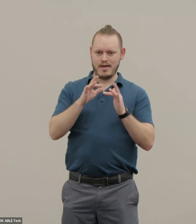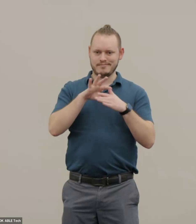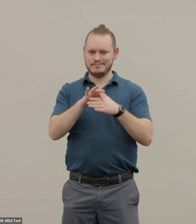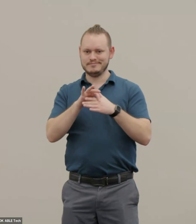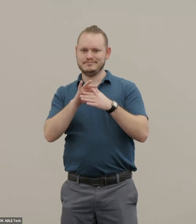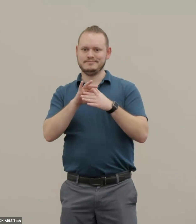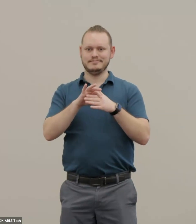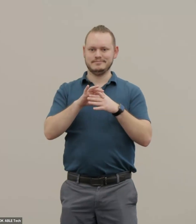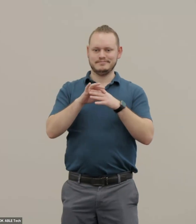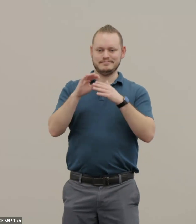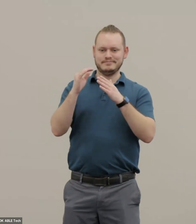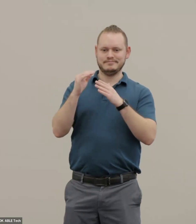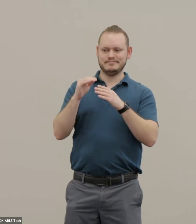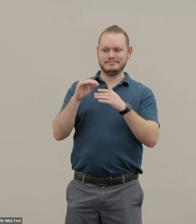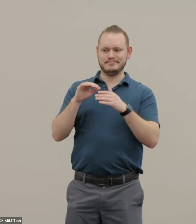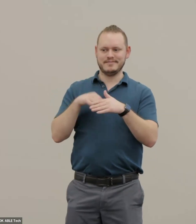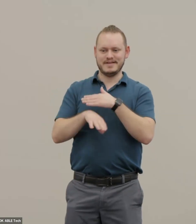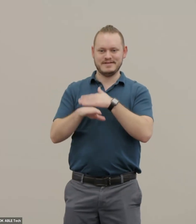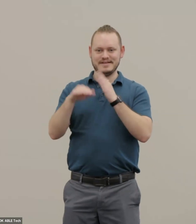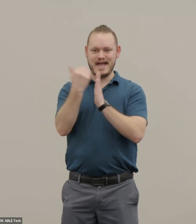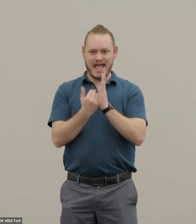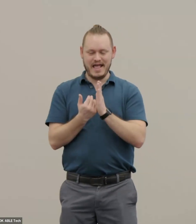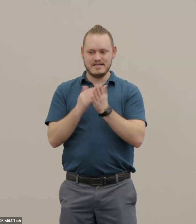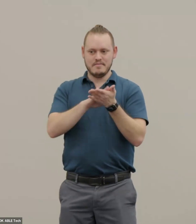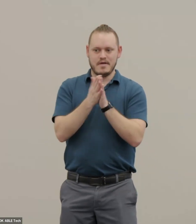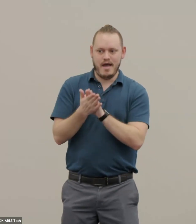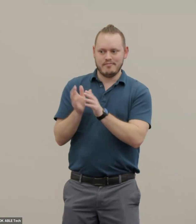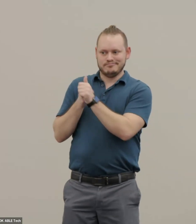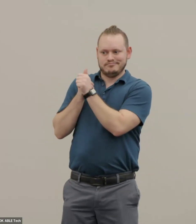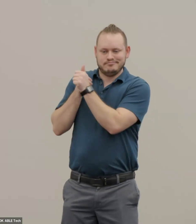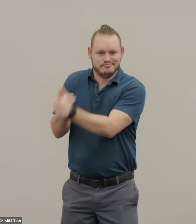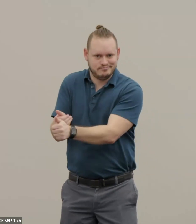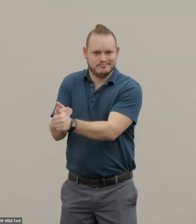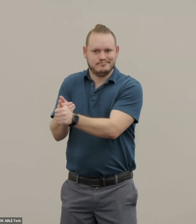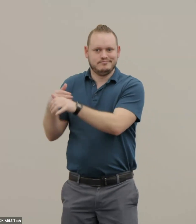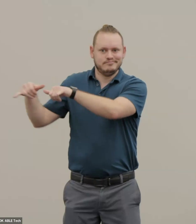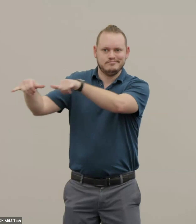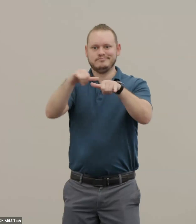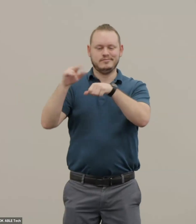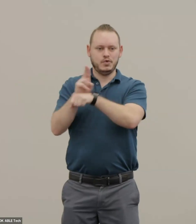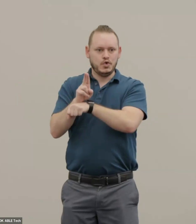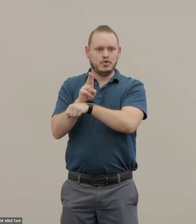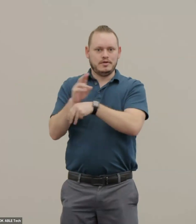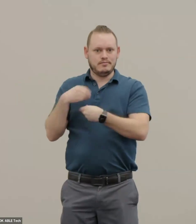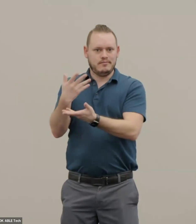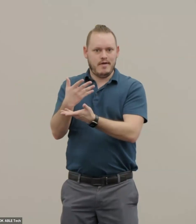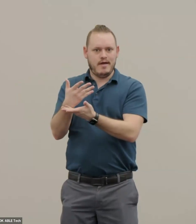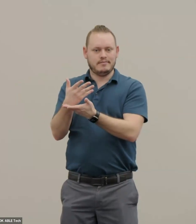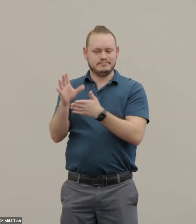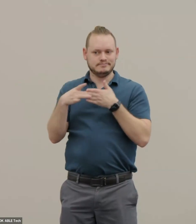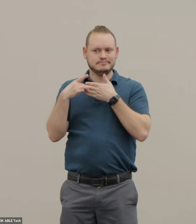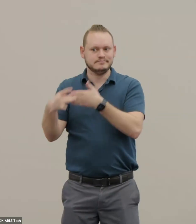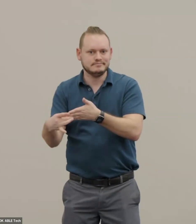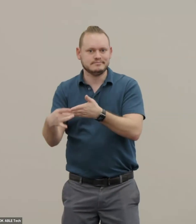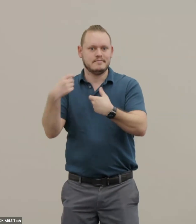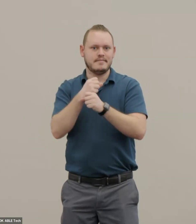the guidance that most of these regulations are using to provide guidance in how to make content